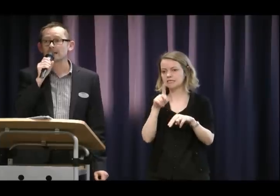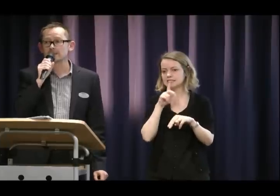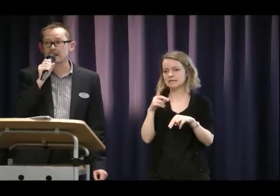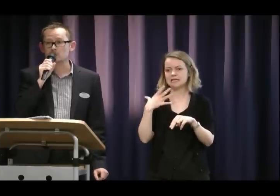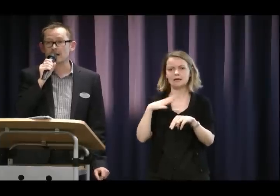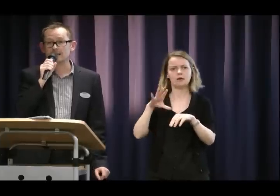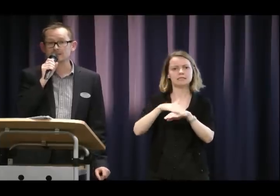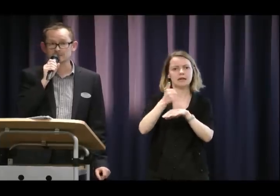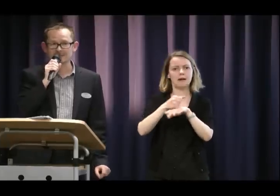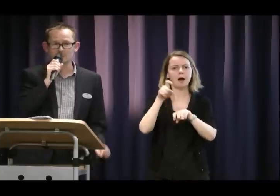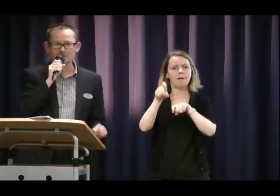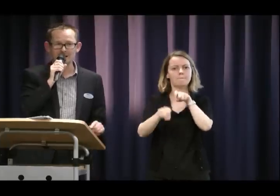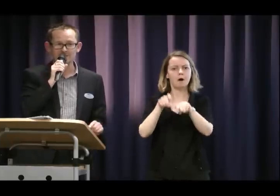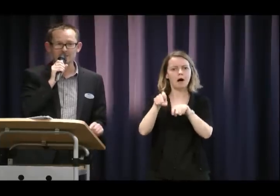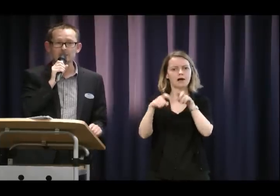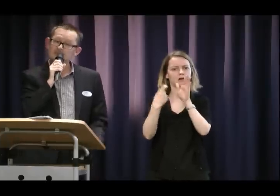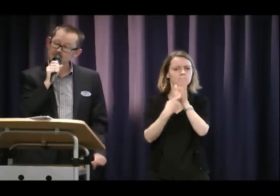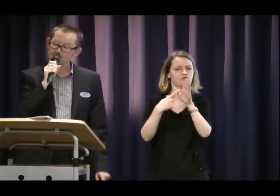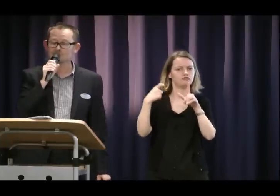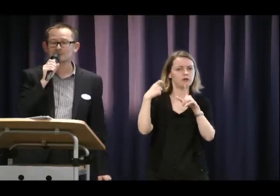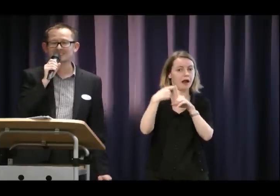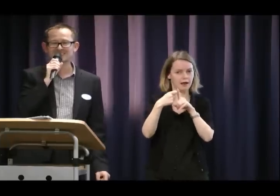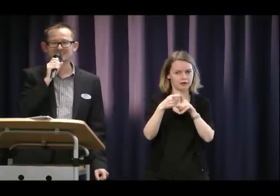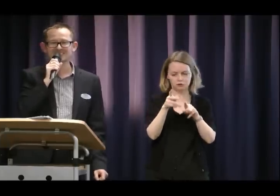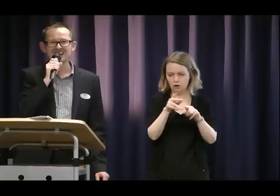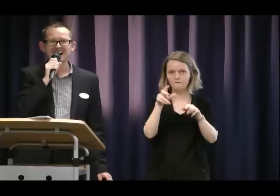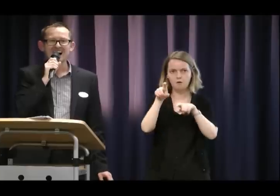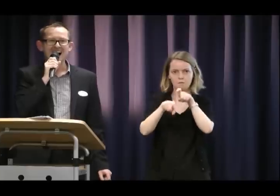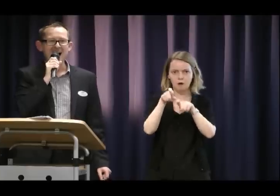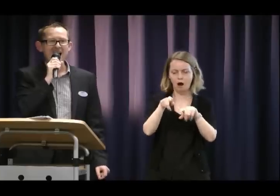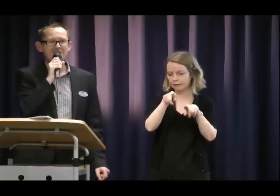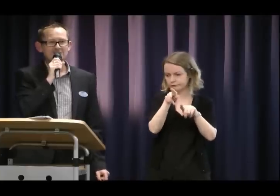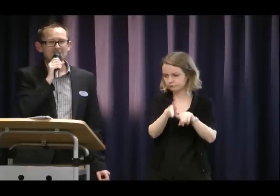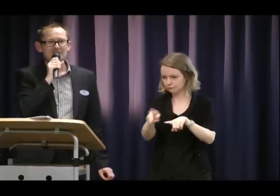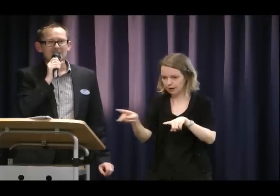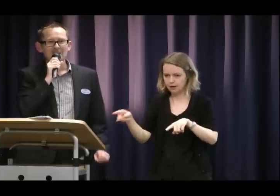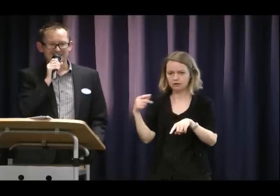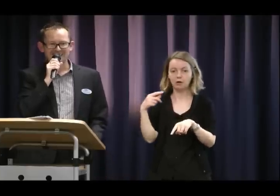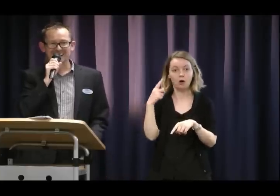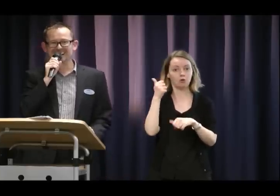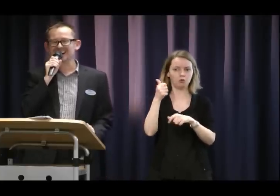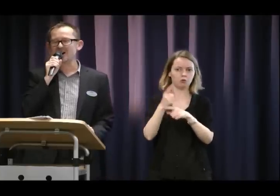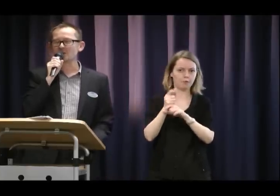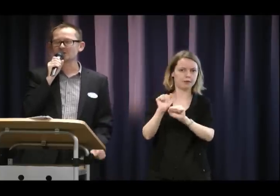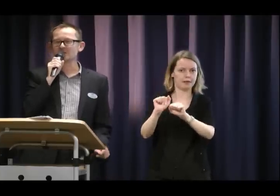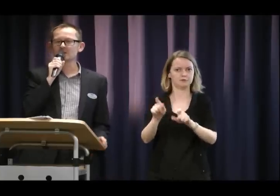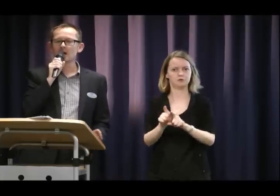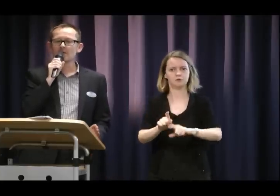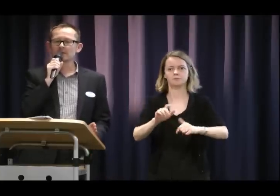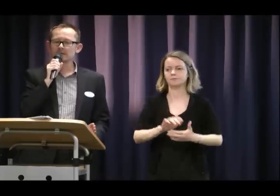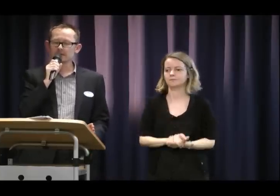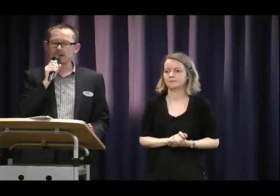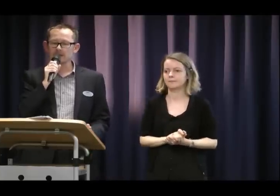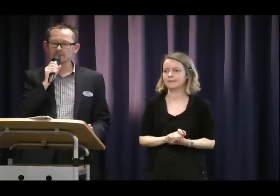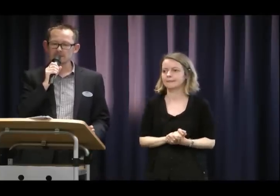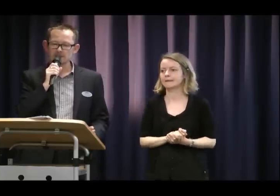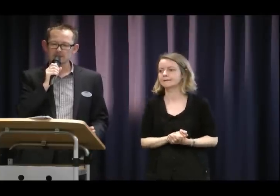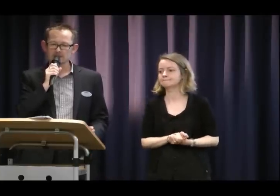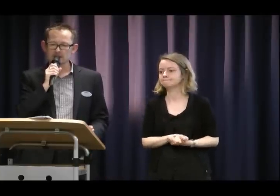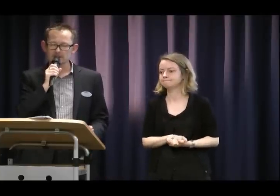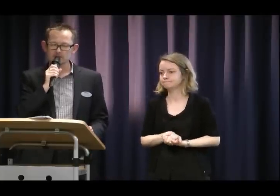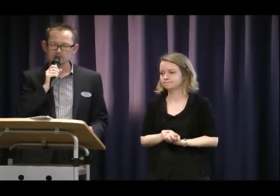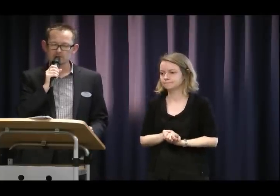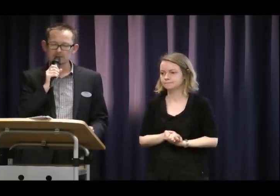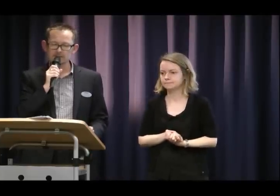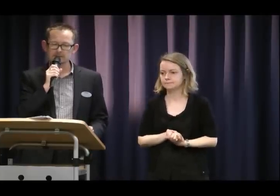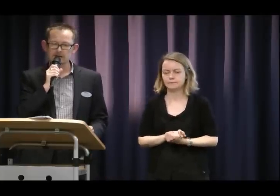more bike racks and be more bike friendly, which is a good point too. Also, we're getting some themes